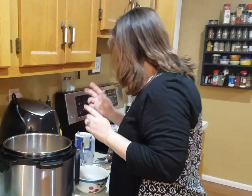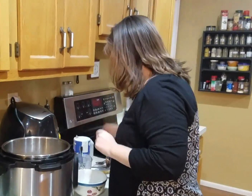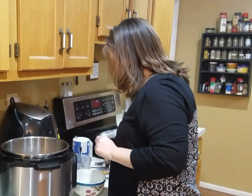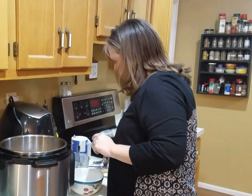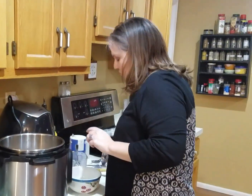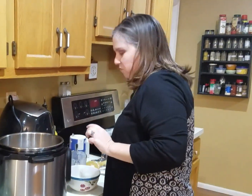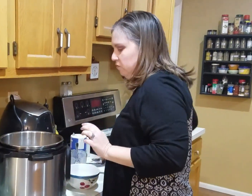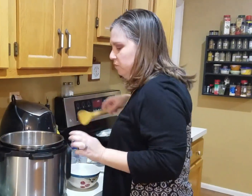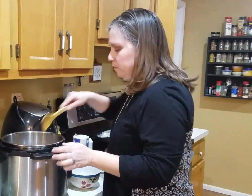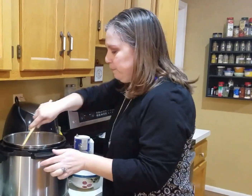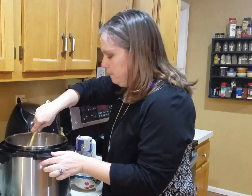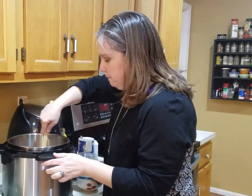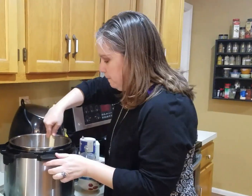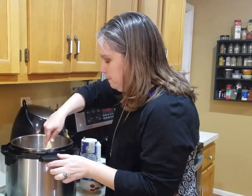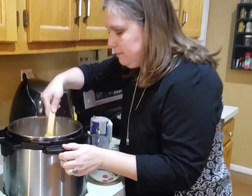Okay, that should be fine.